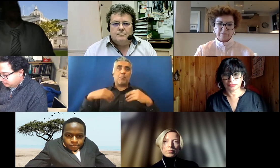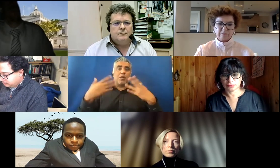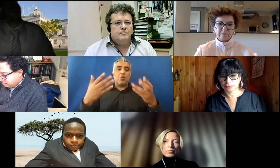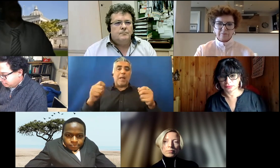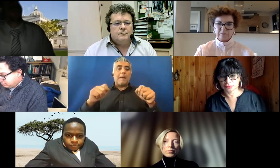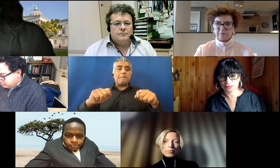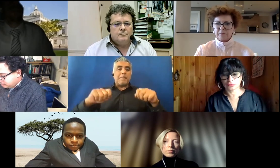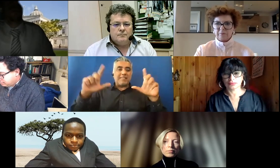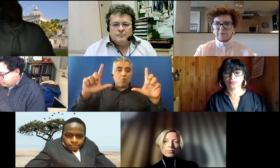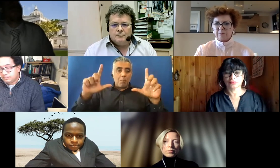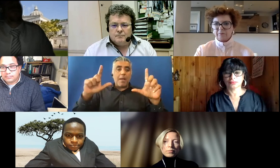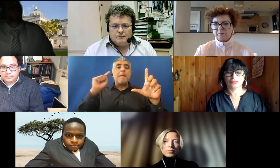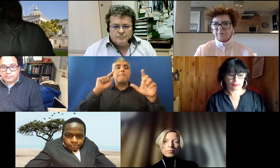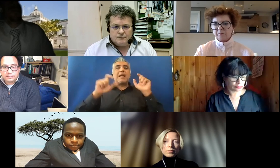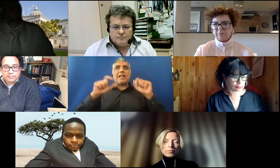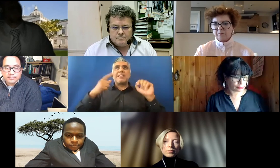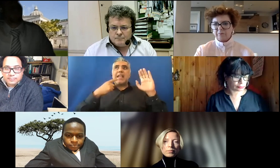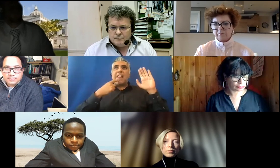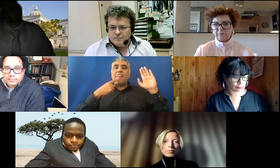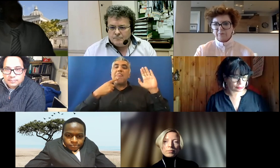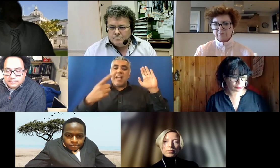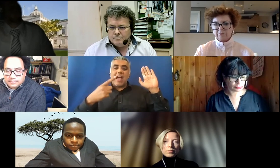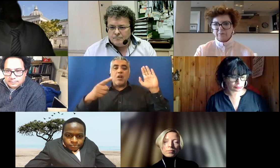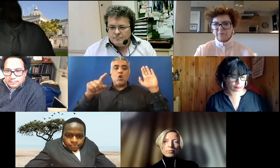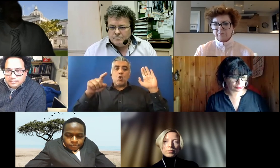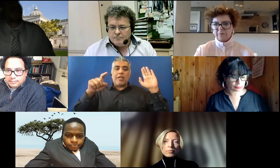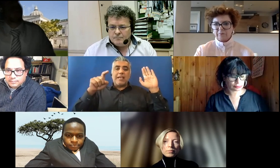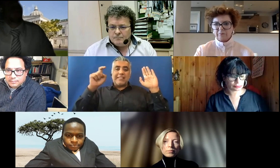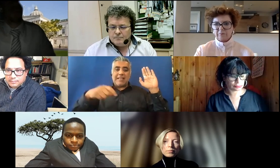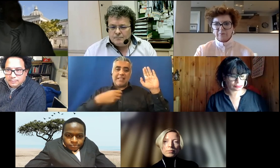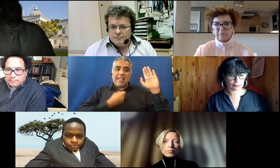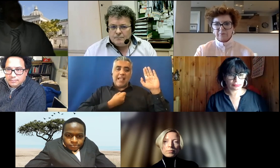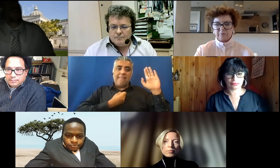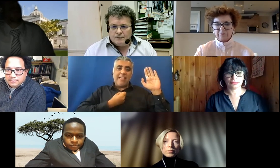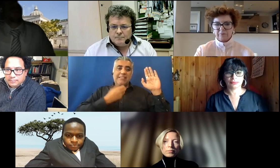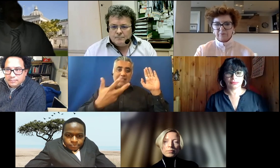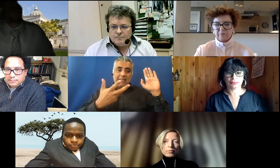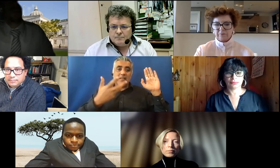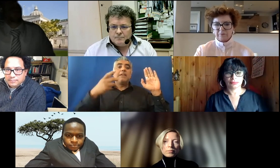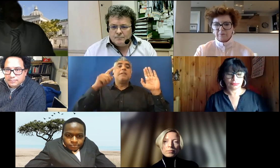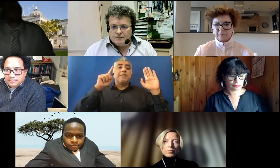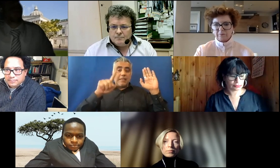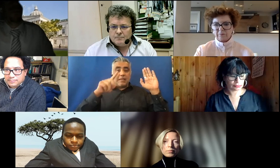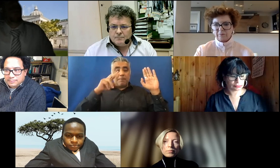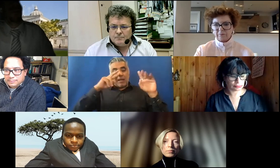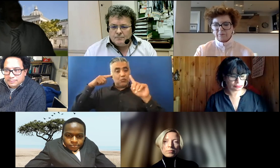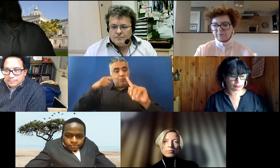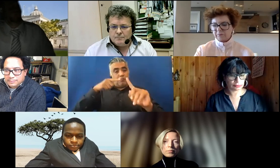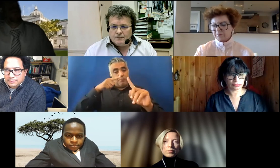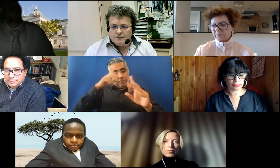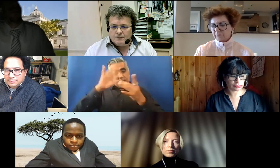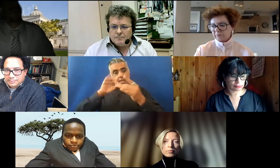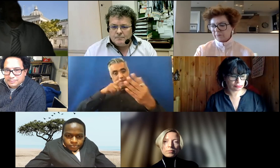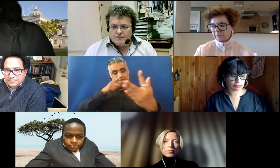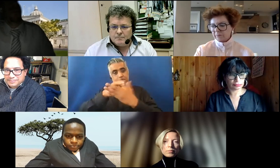for people to say what they need to say, and to get their point across